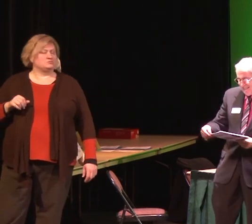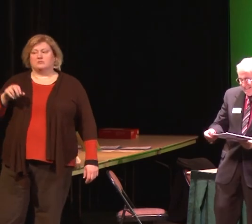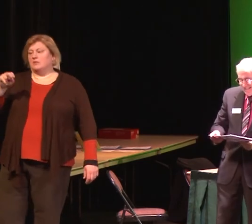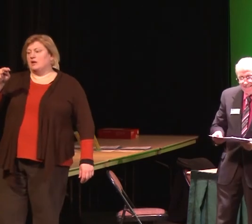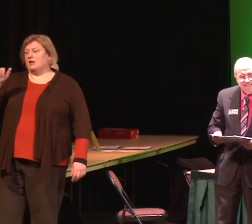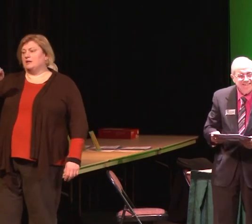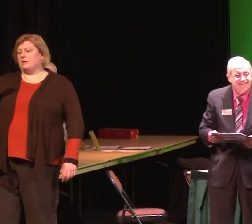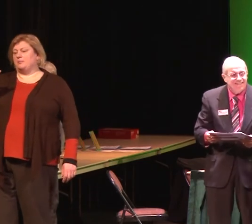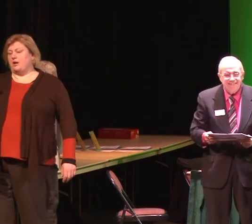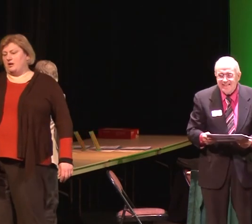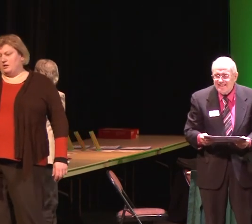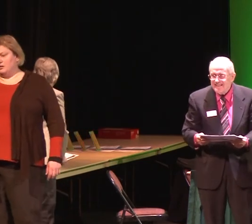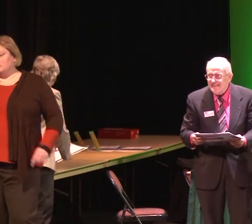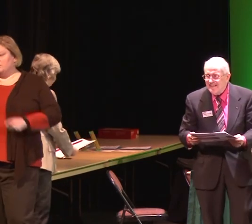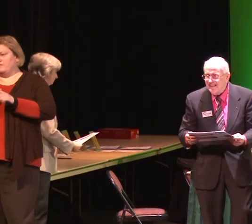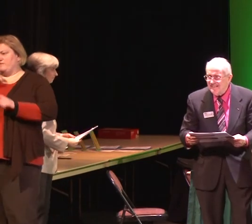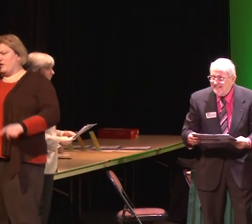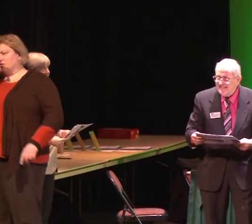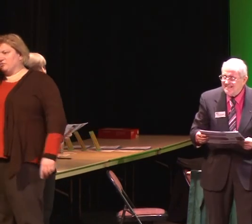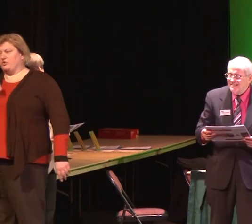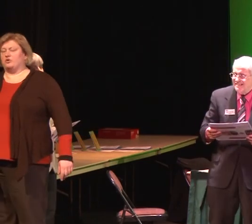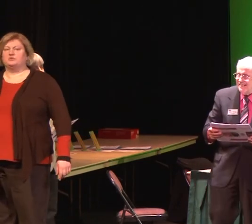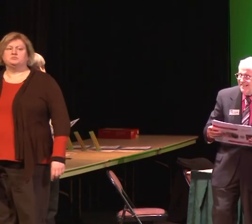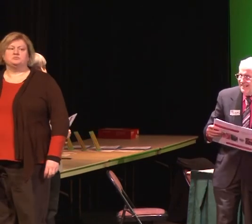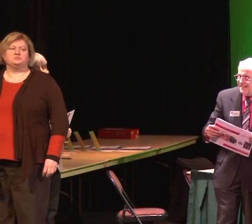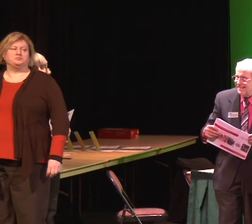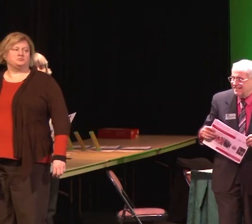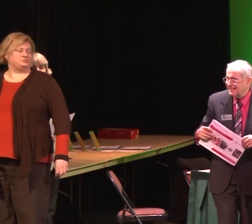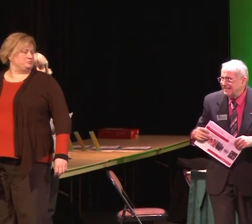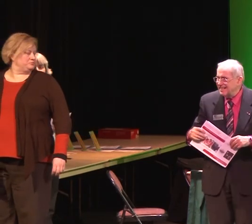Naman Madan from Foxborough Charter School.